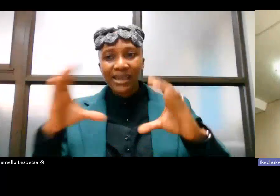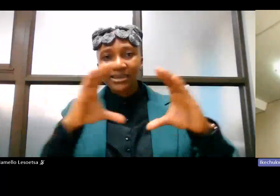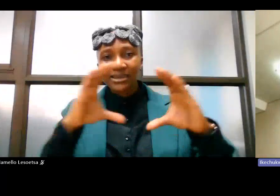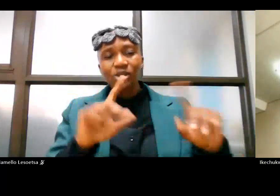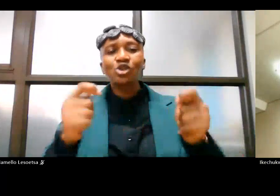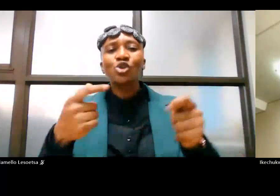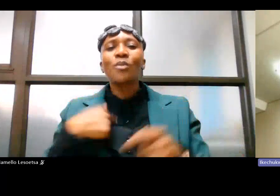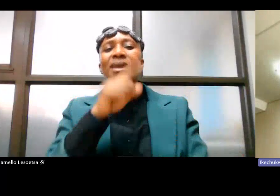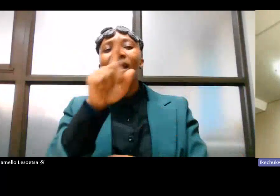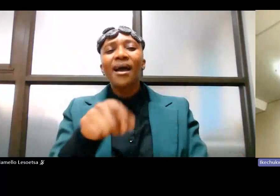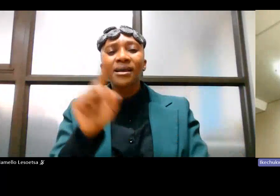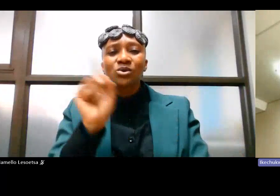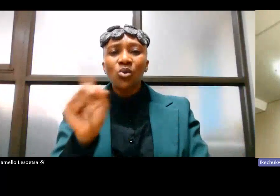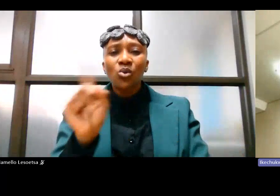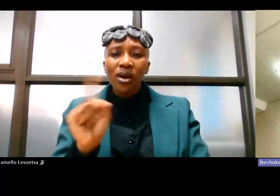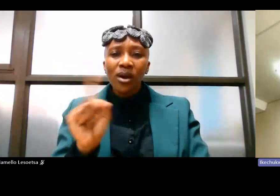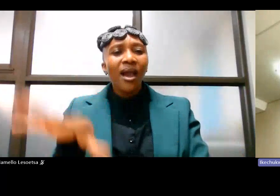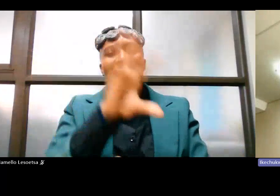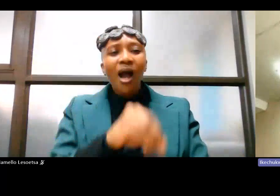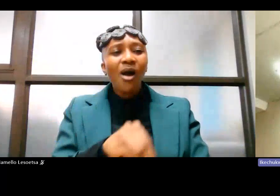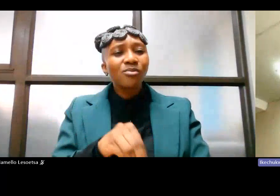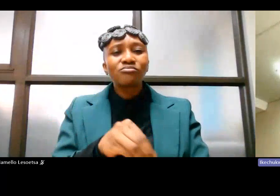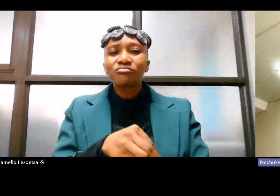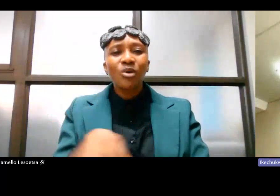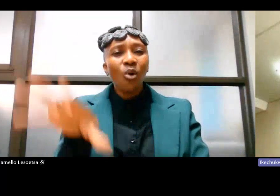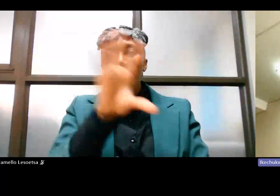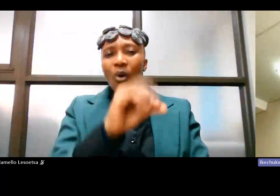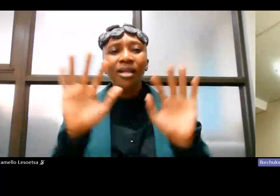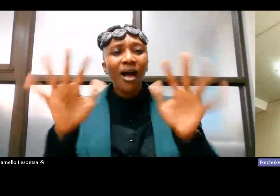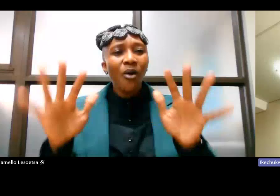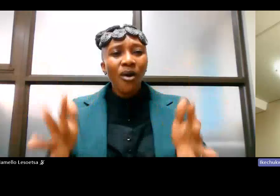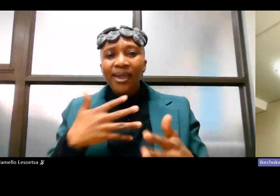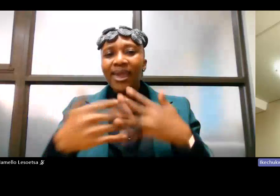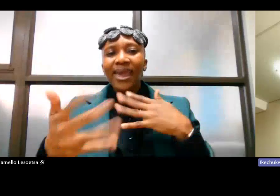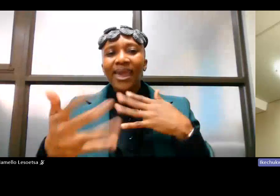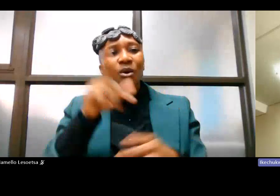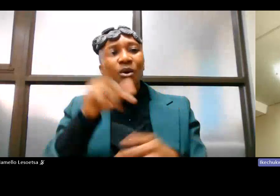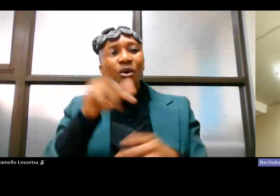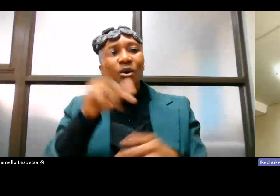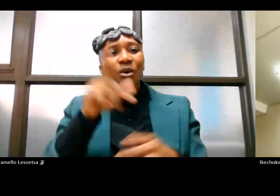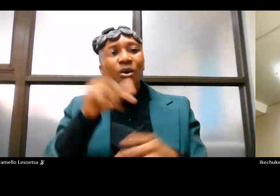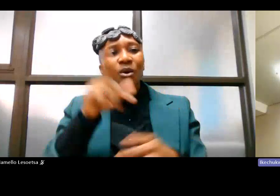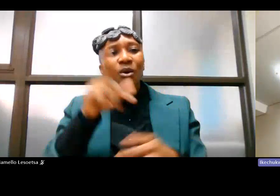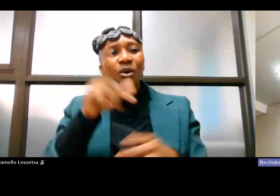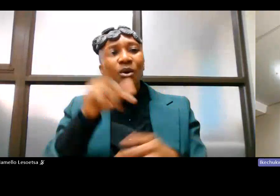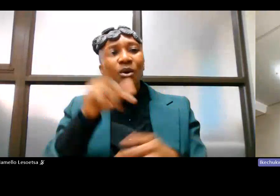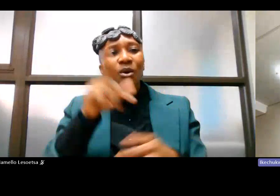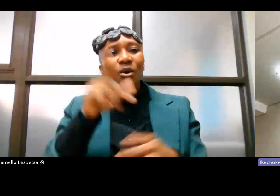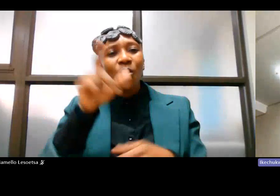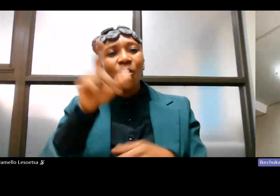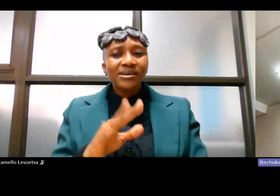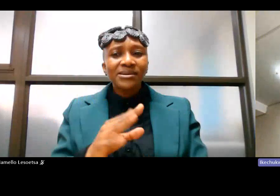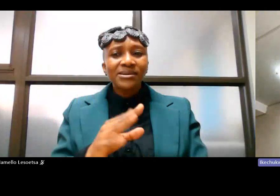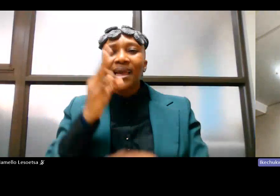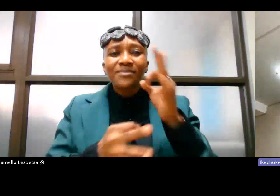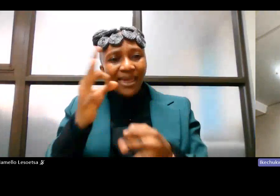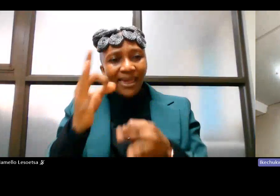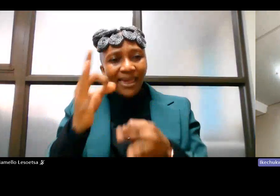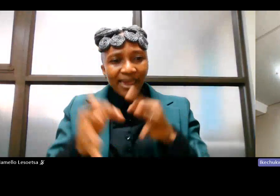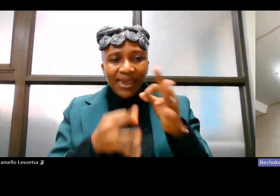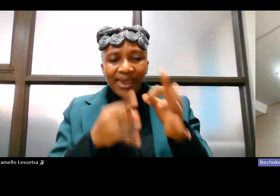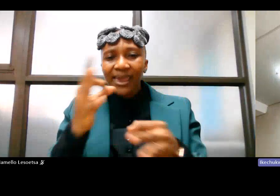ask, how is everybody doing? Anybody wants to chip in anything, how things are going? Otherwise, then we'll just dive into that. I won't do